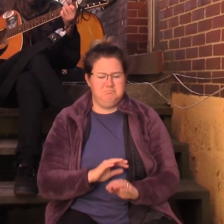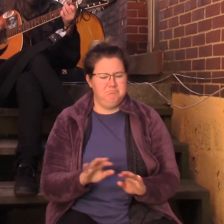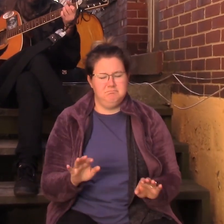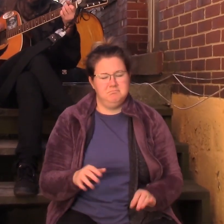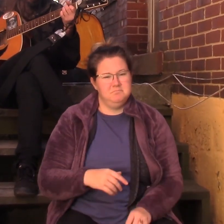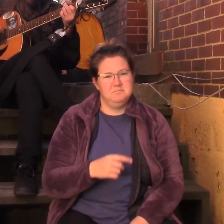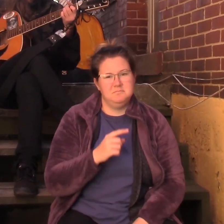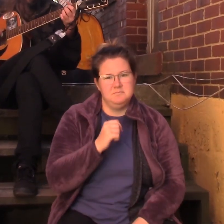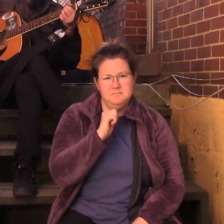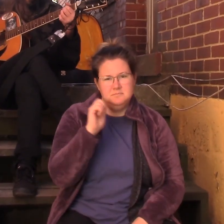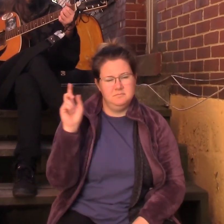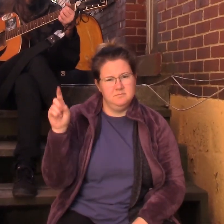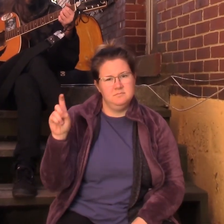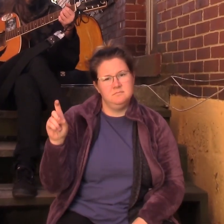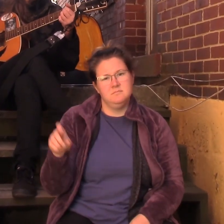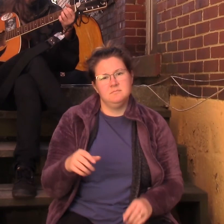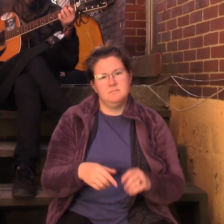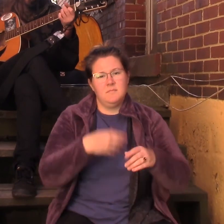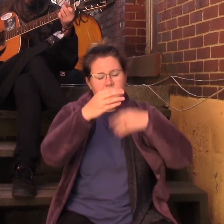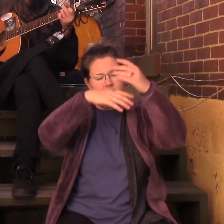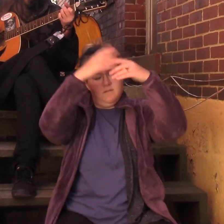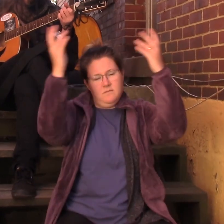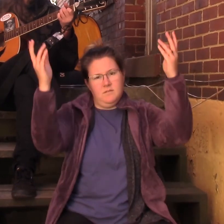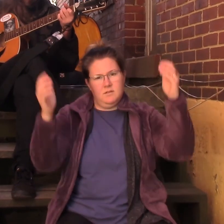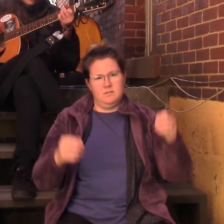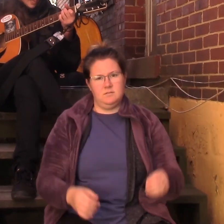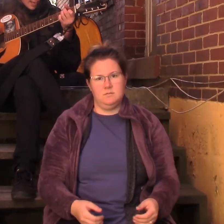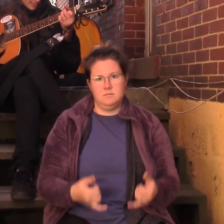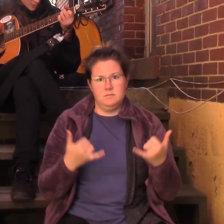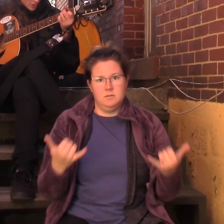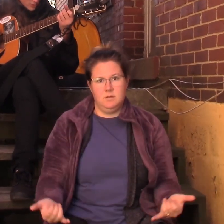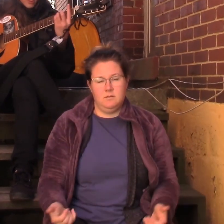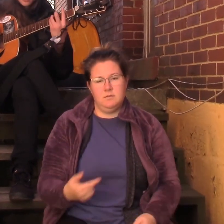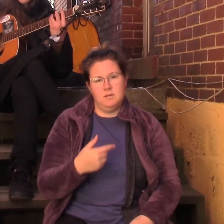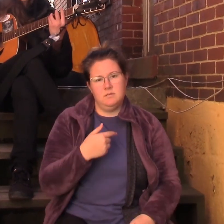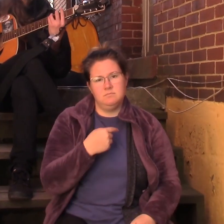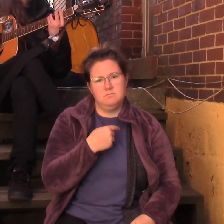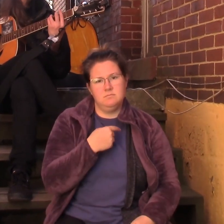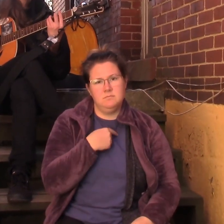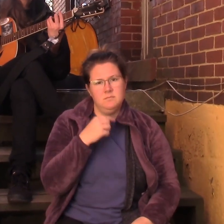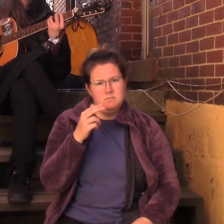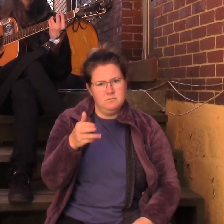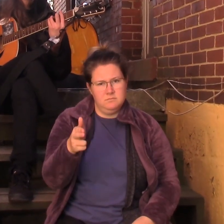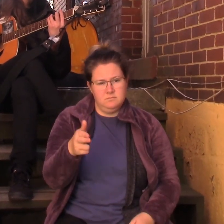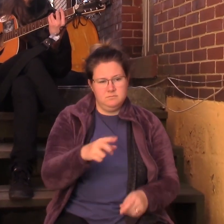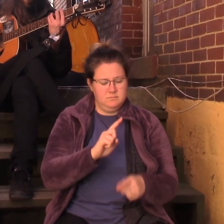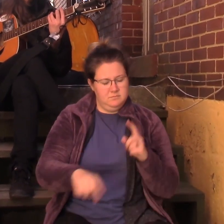if you stay beside me. Today I can't shoot steady.